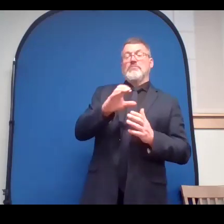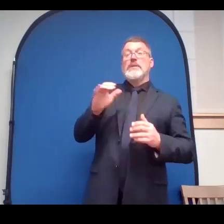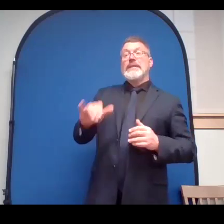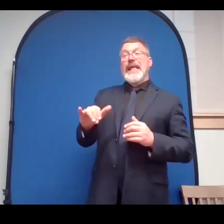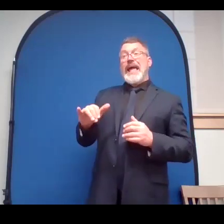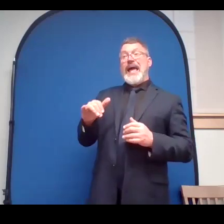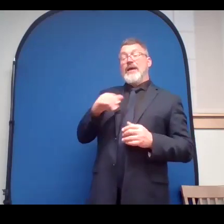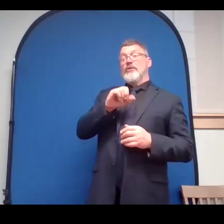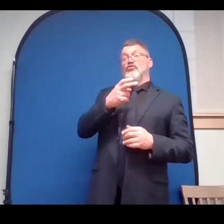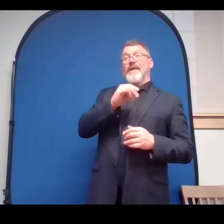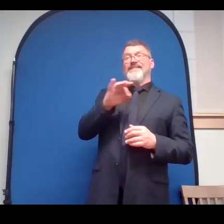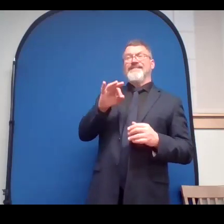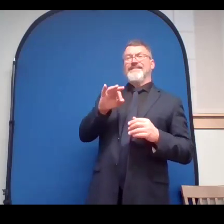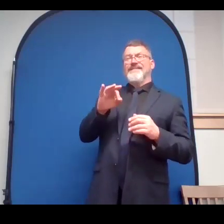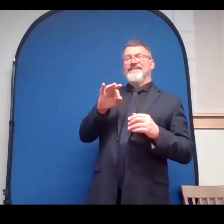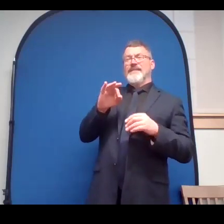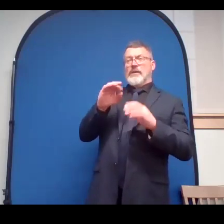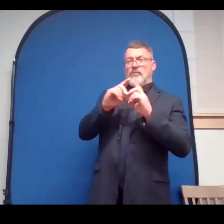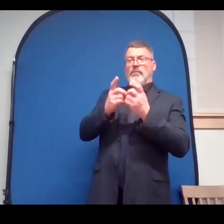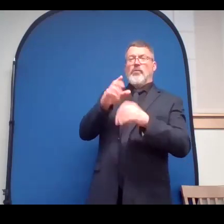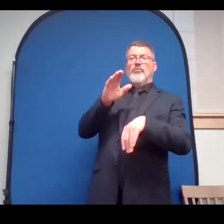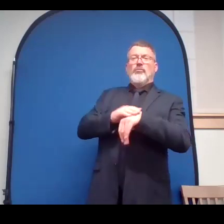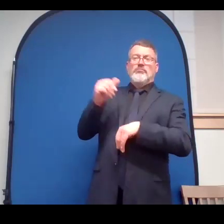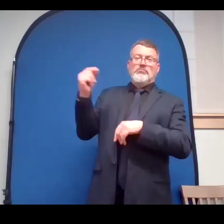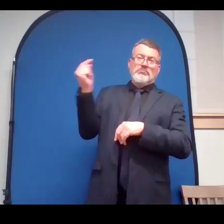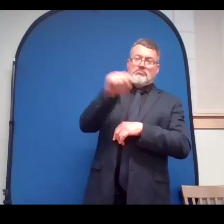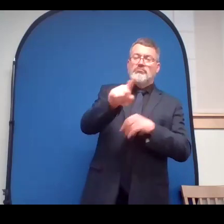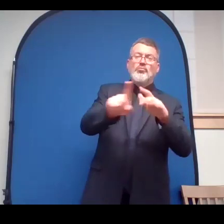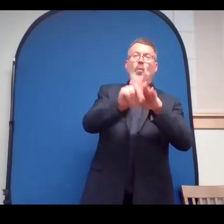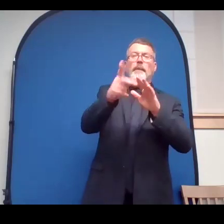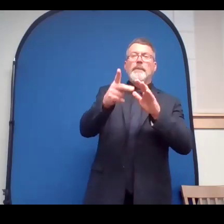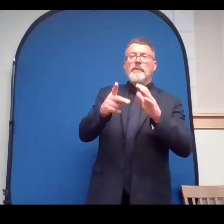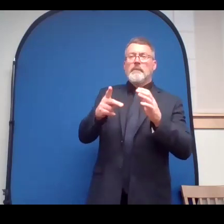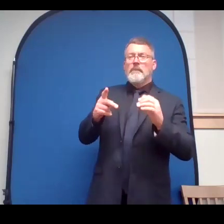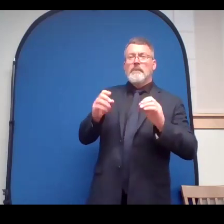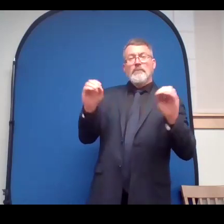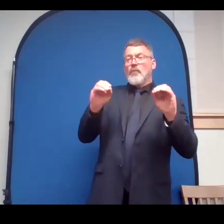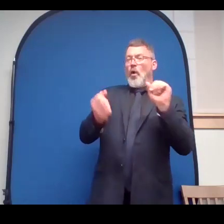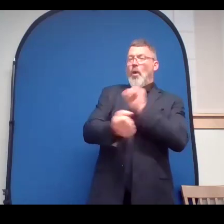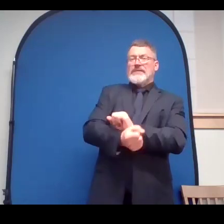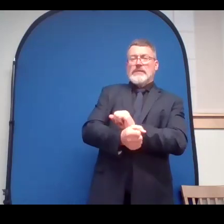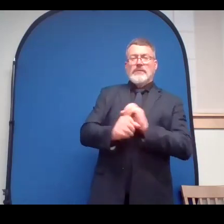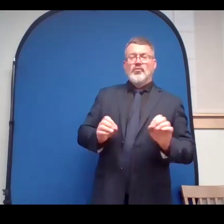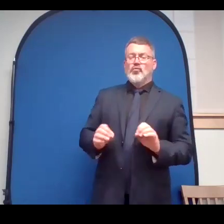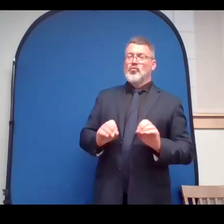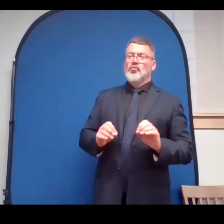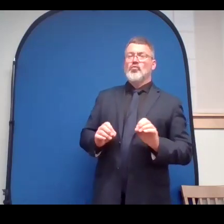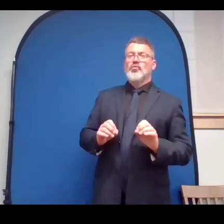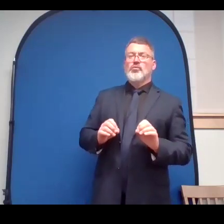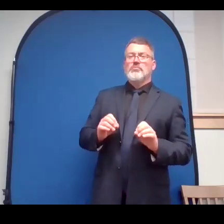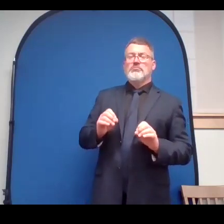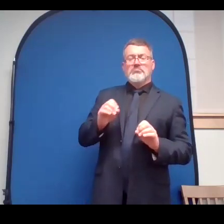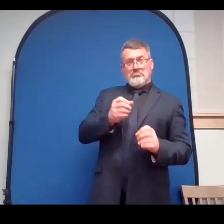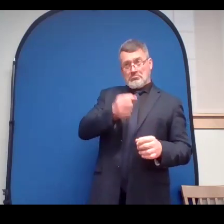responded where he was not, wasn't arrested. There was no hospitalization. That was